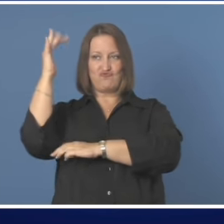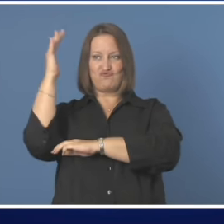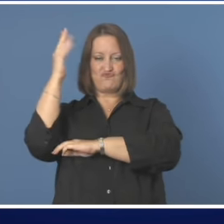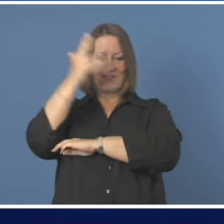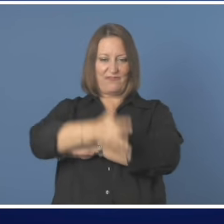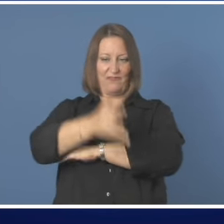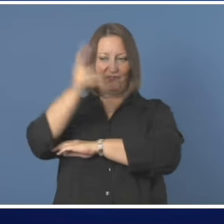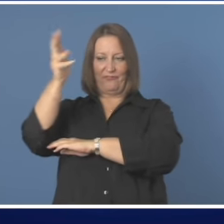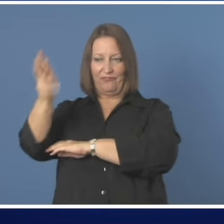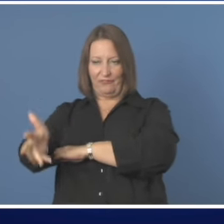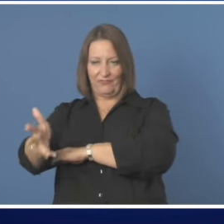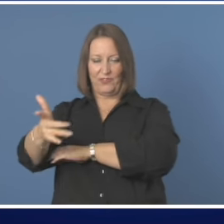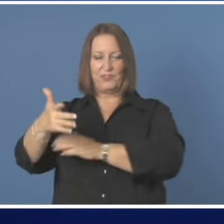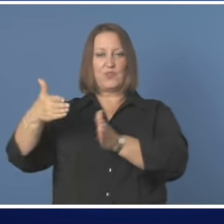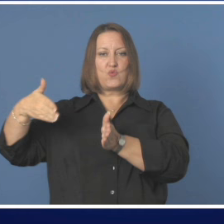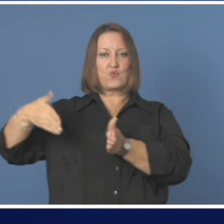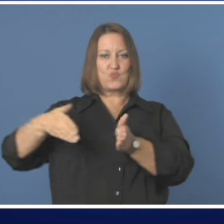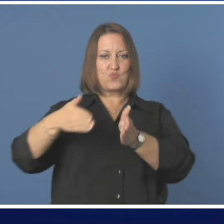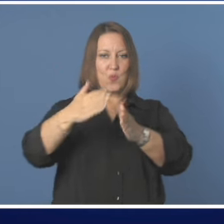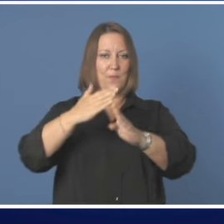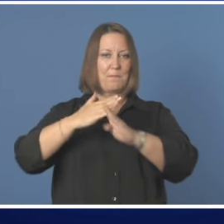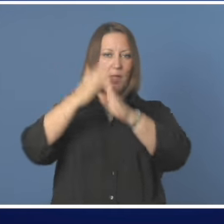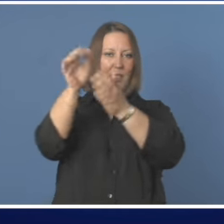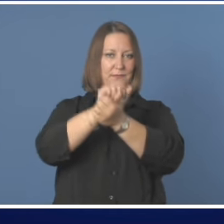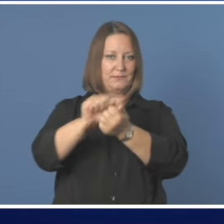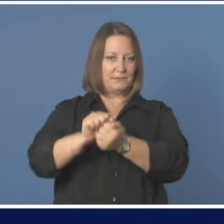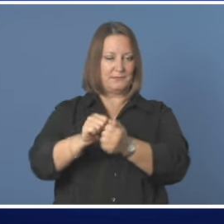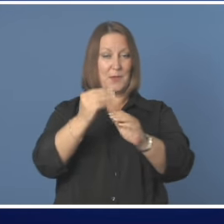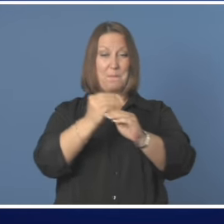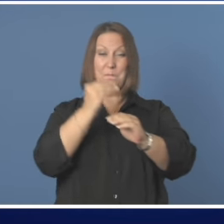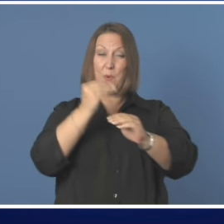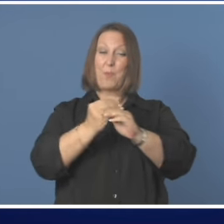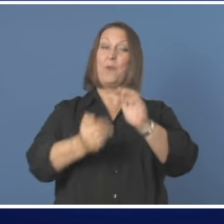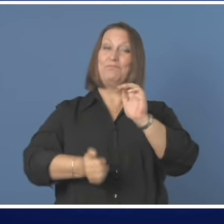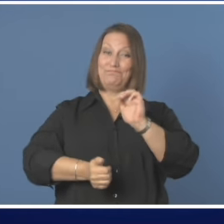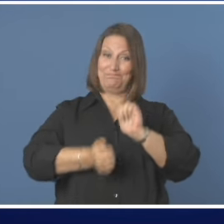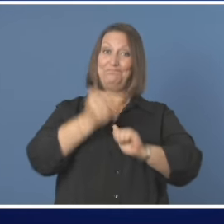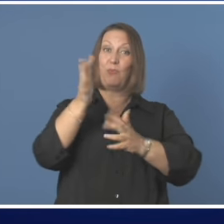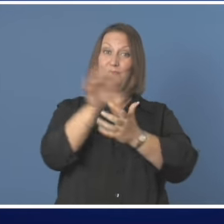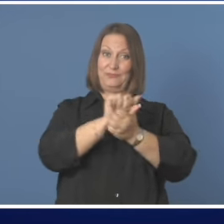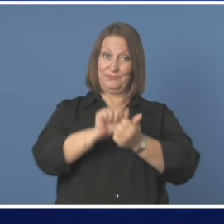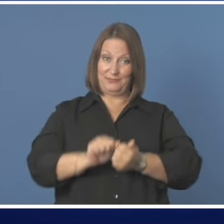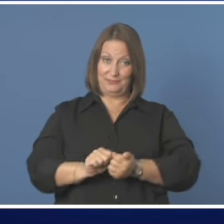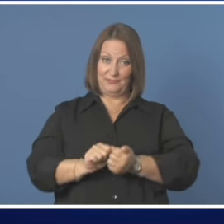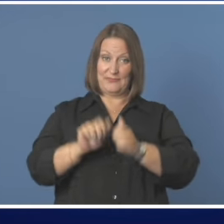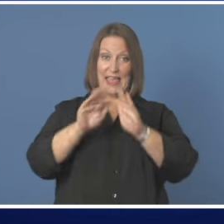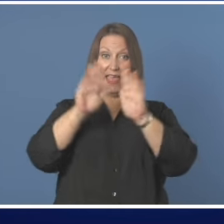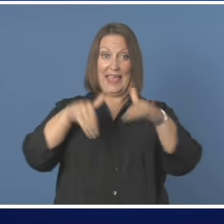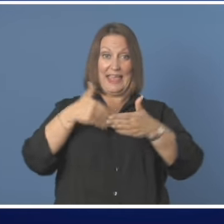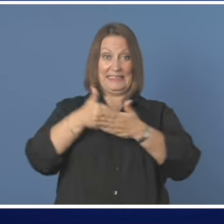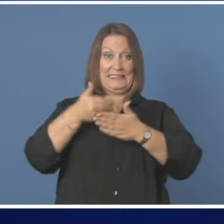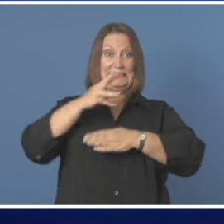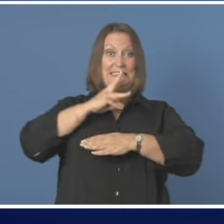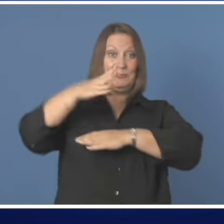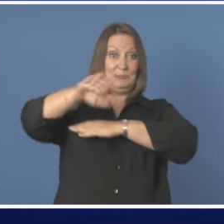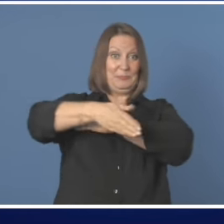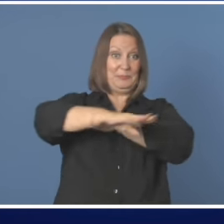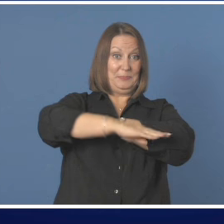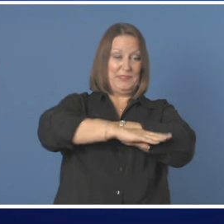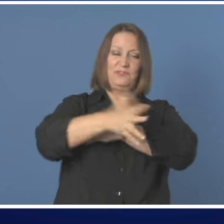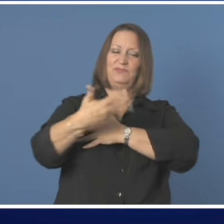down, roads cut off, mobile homes destroyed, beach